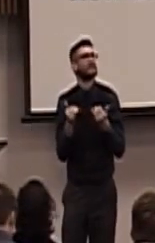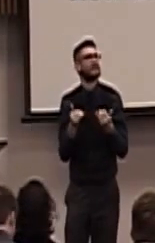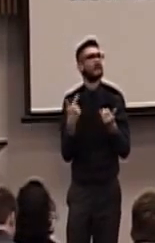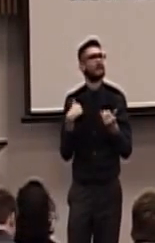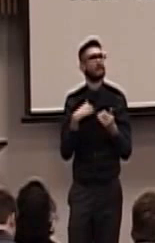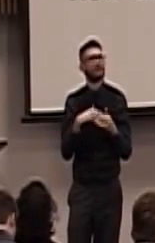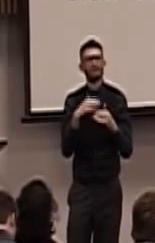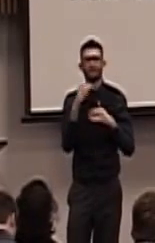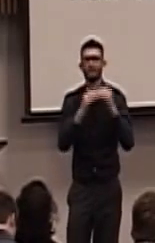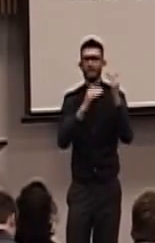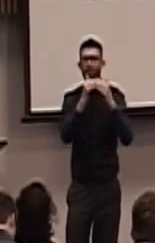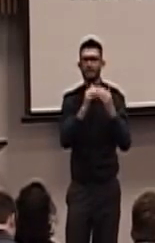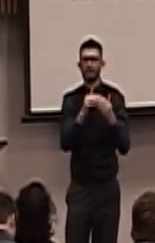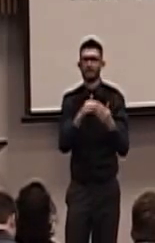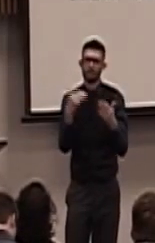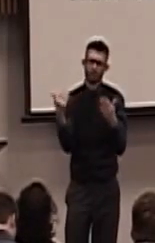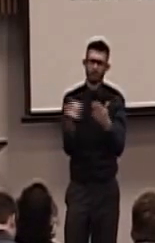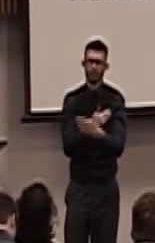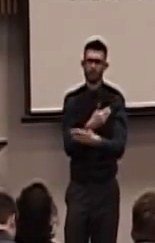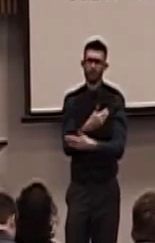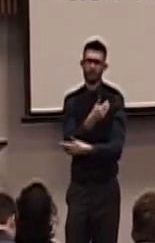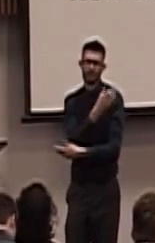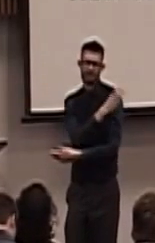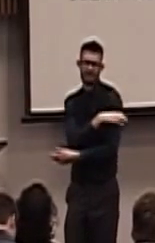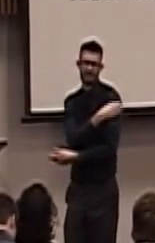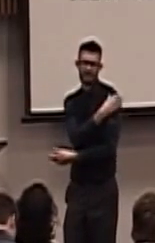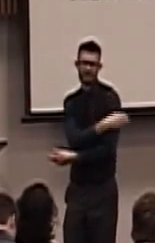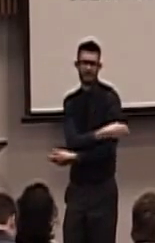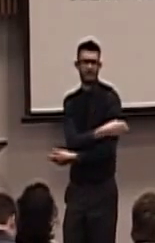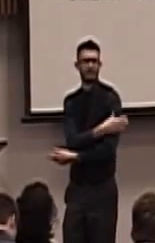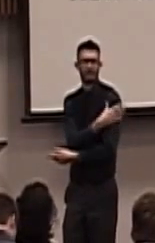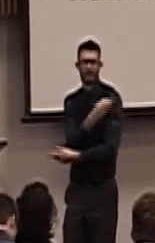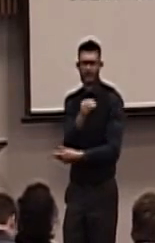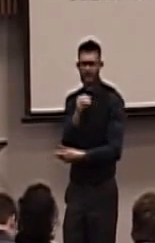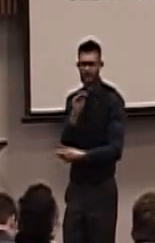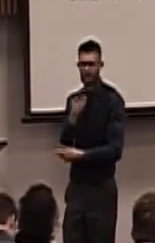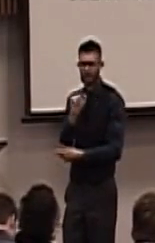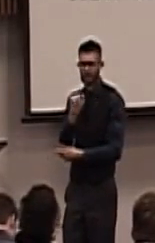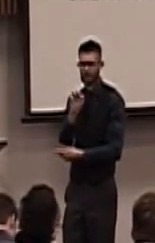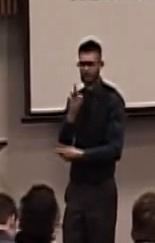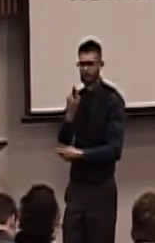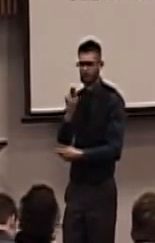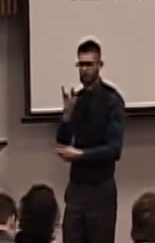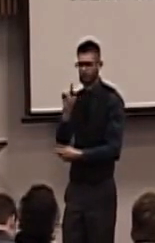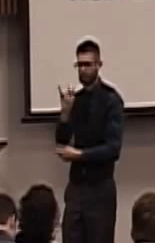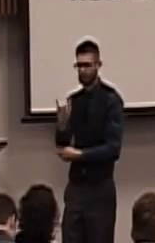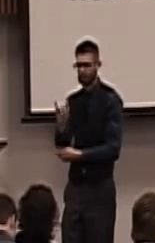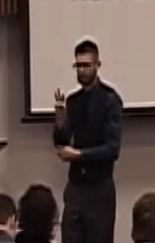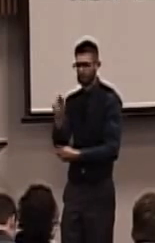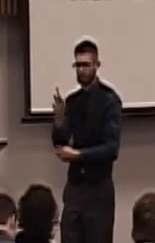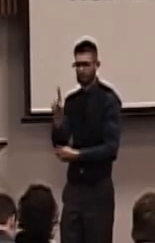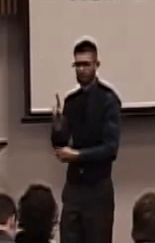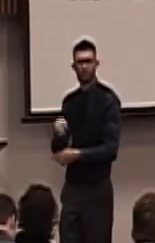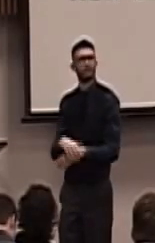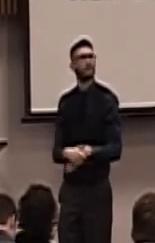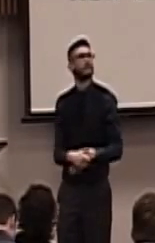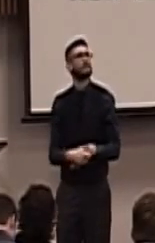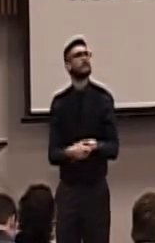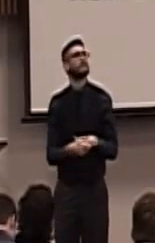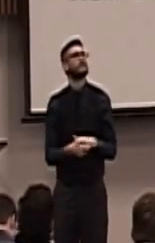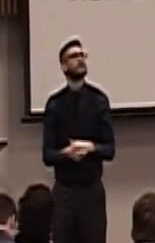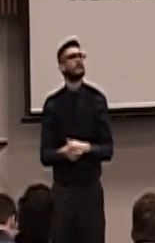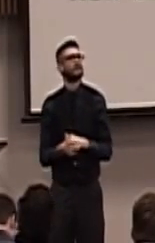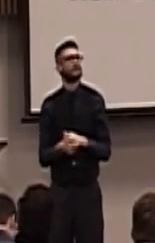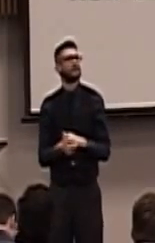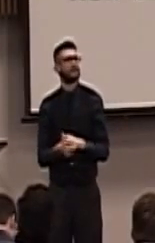The construction of a new clinic and maternity ward is just now beginning. We met